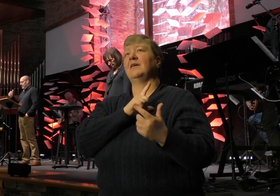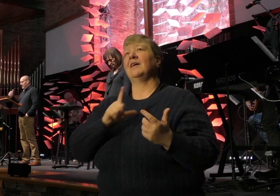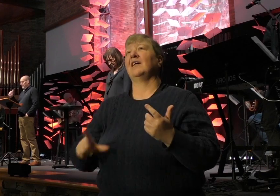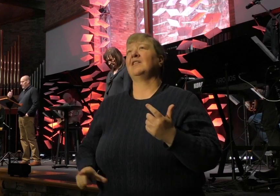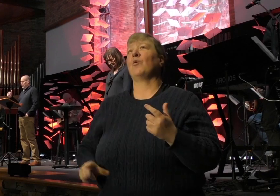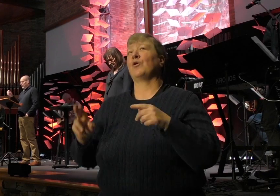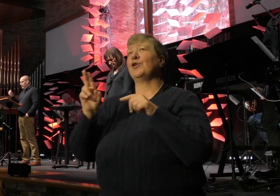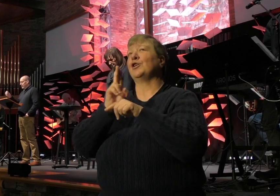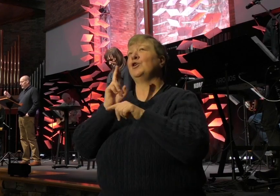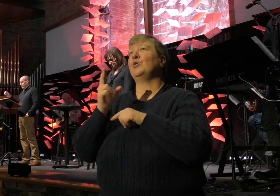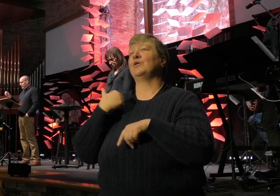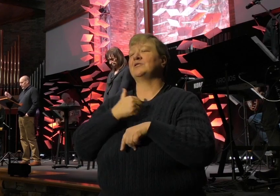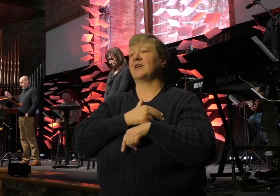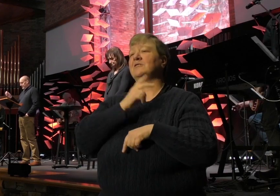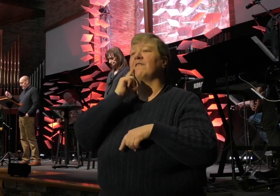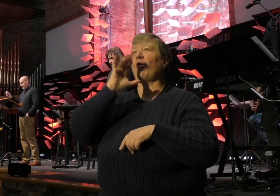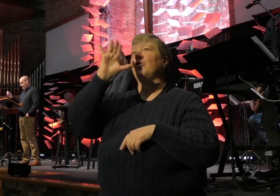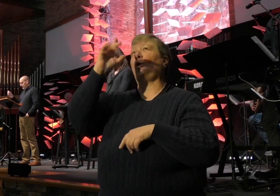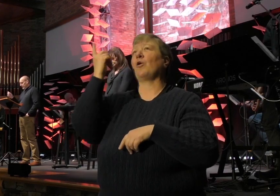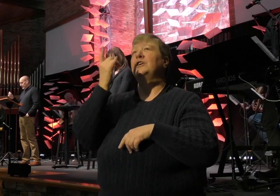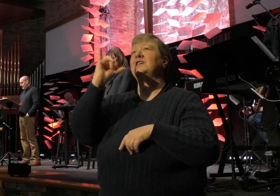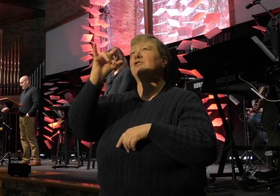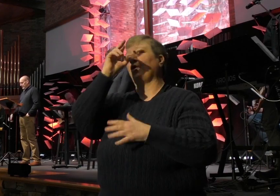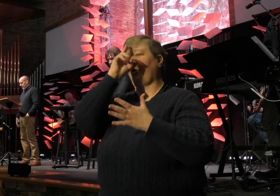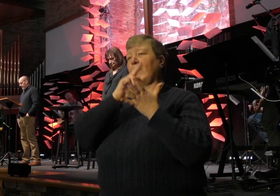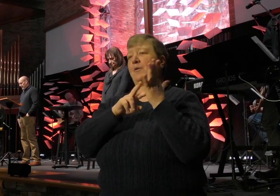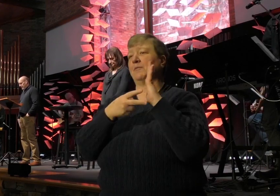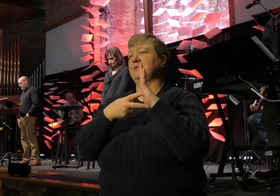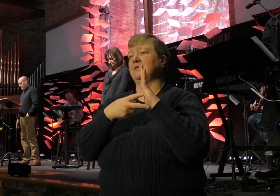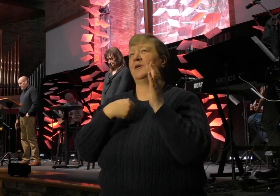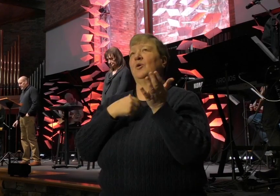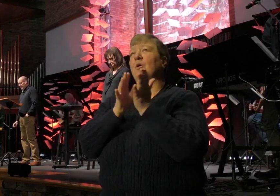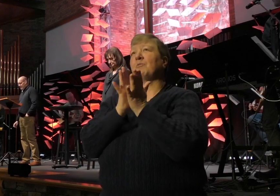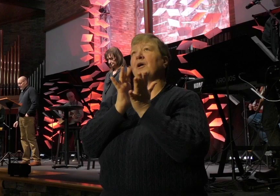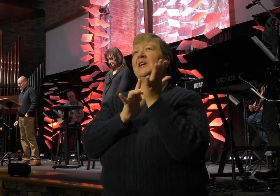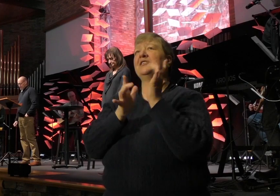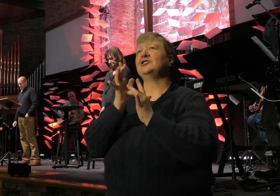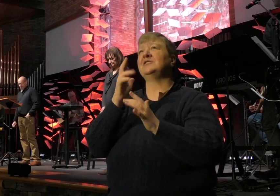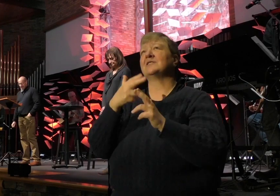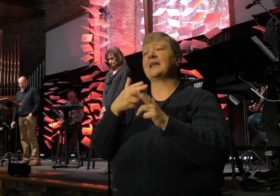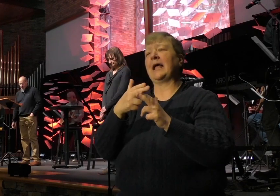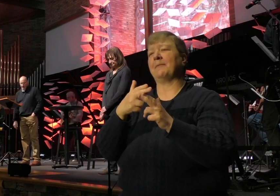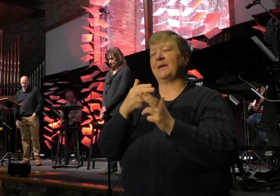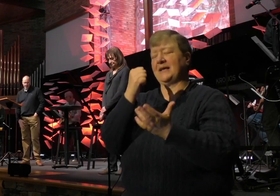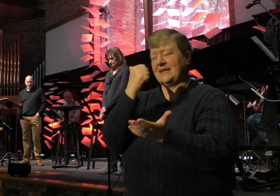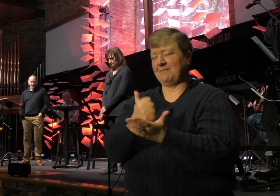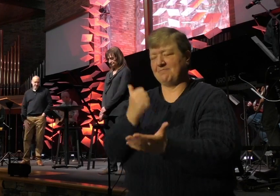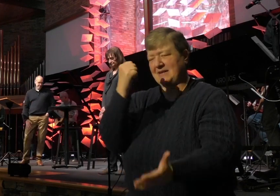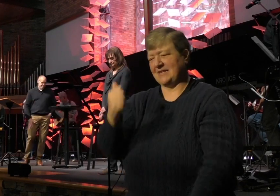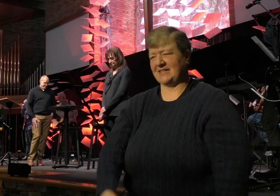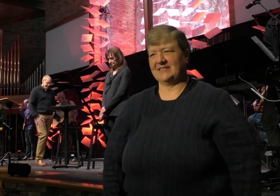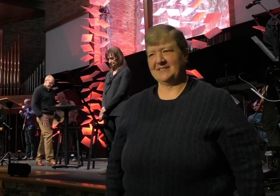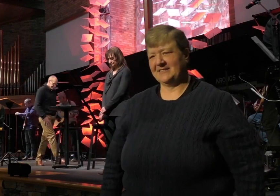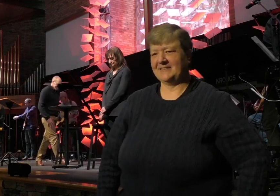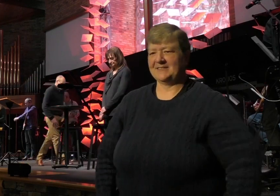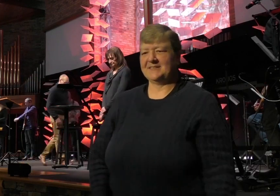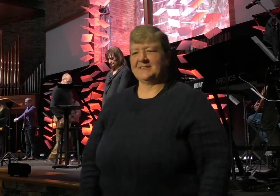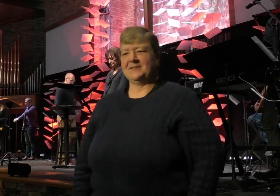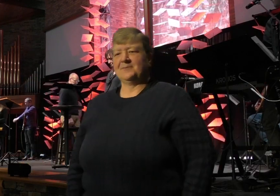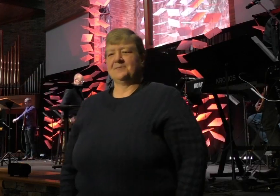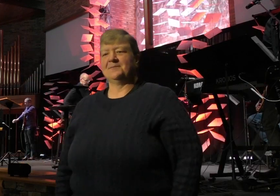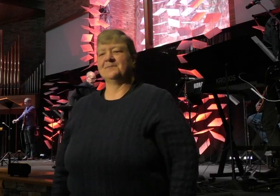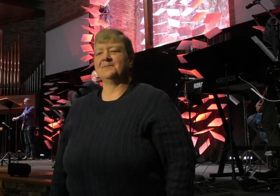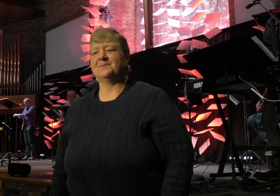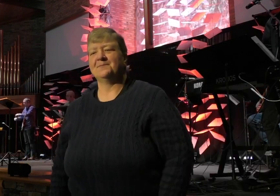us for your eternal purposes? We pray this in Jesus' name. Amen.